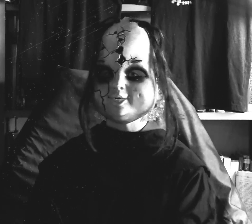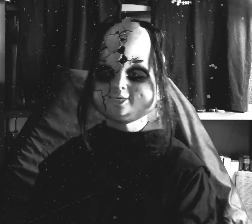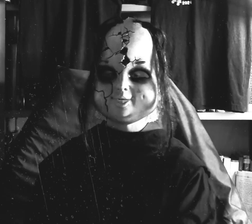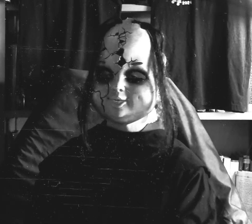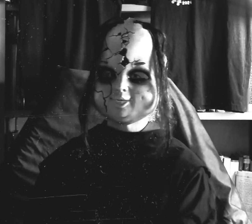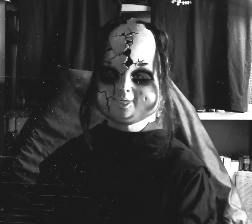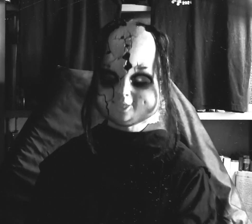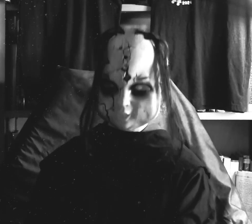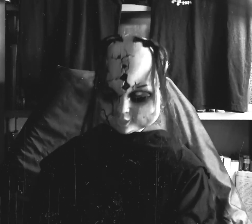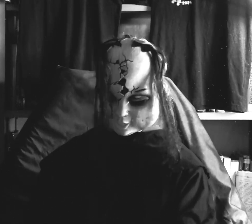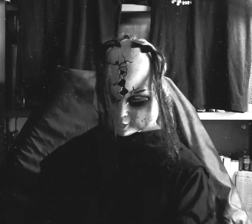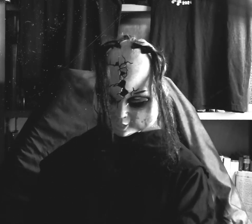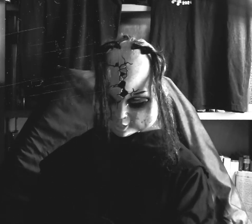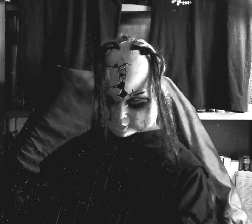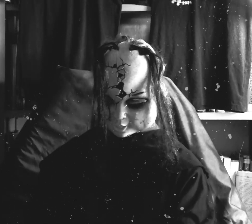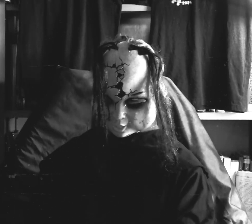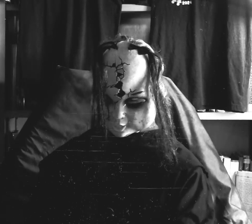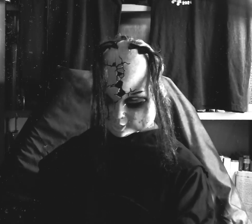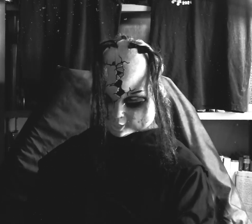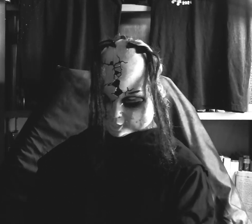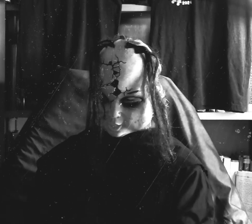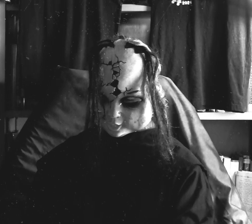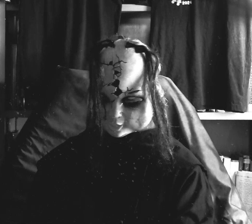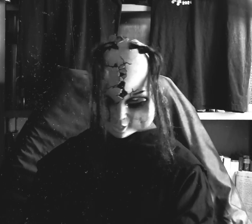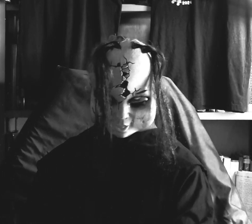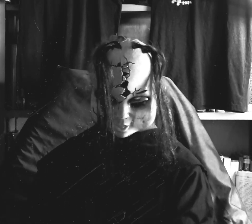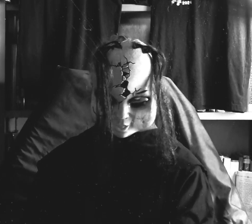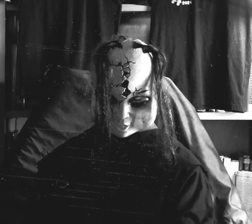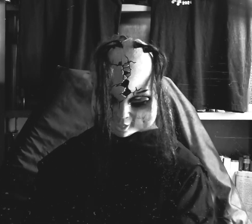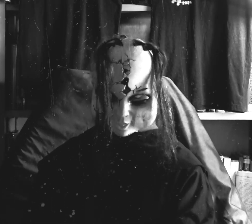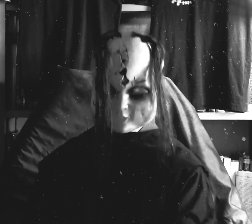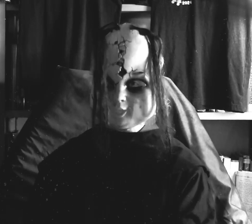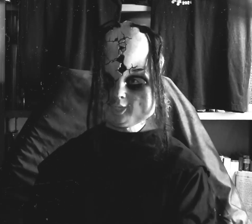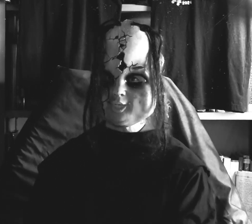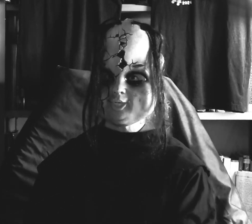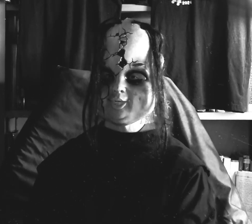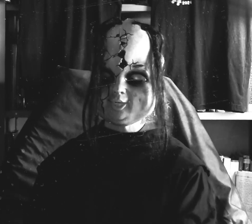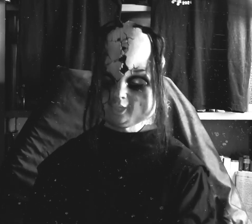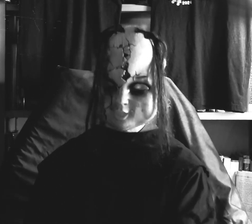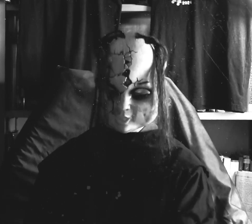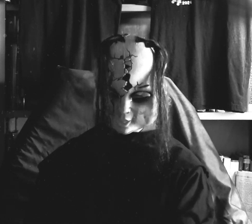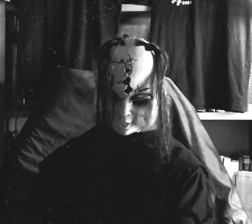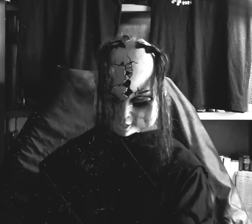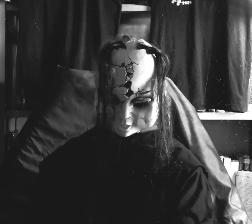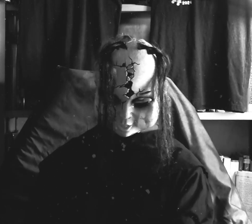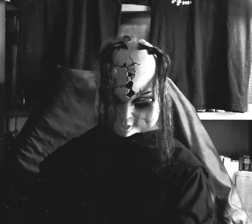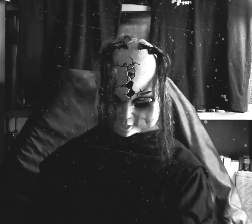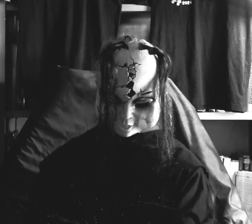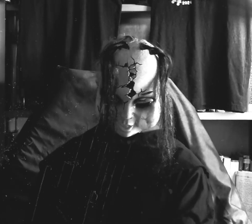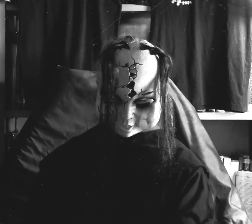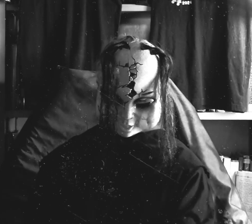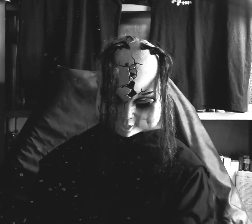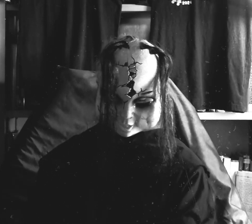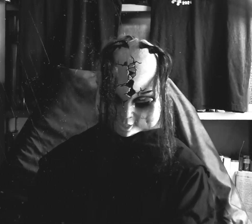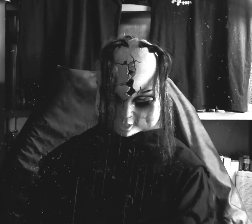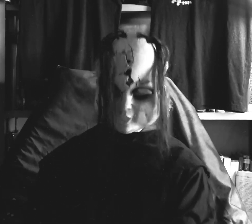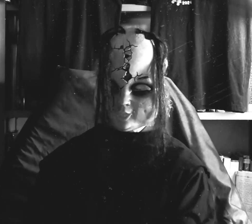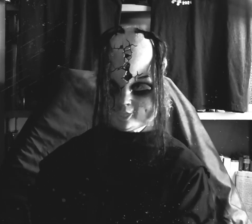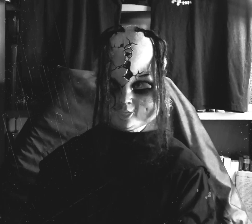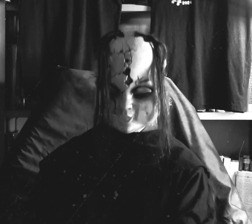not even look at Maria. He whipped the horses up the street and was gone. When she saw